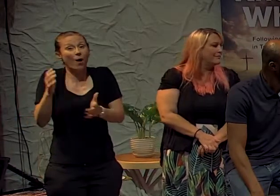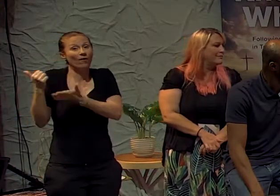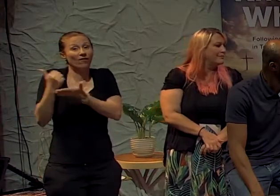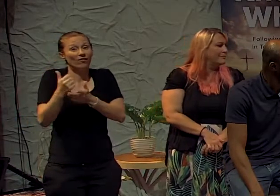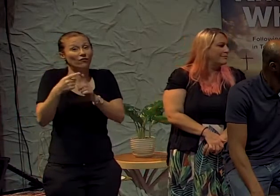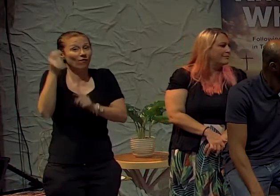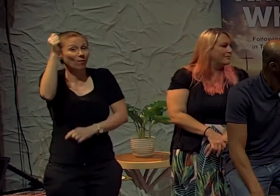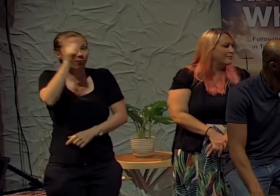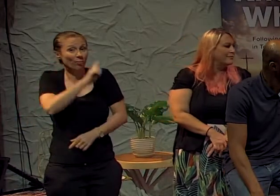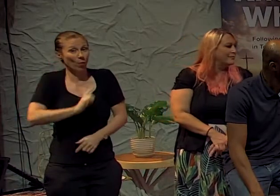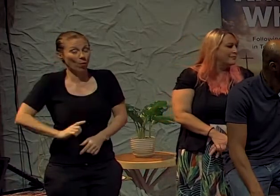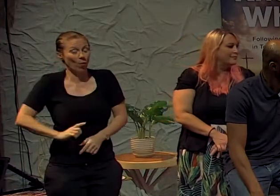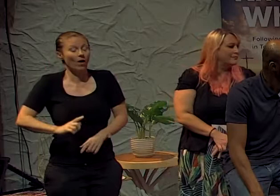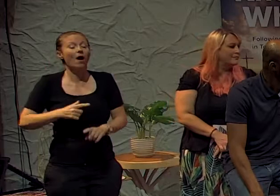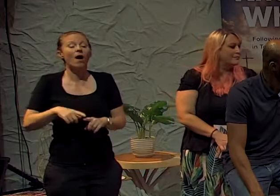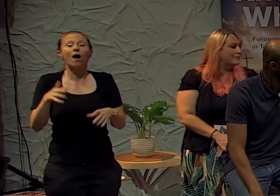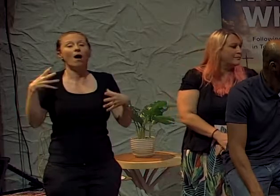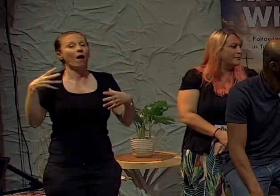on that one, I